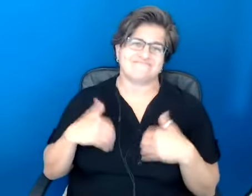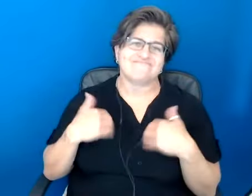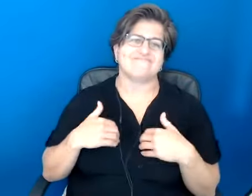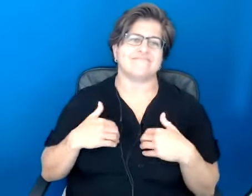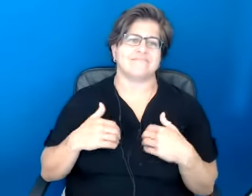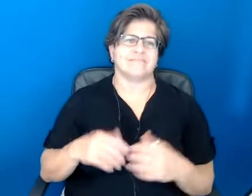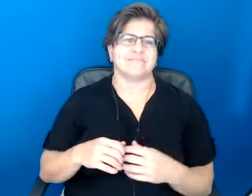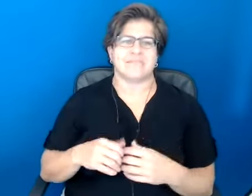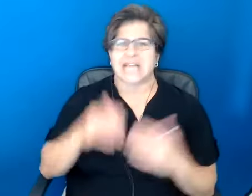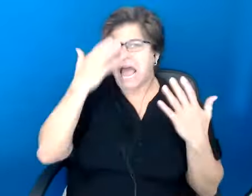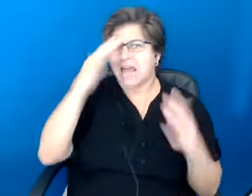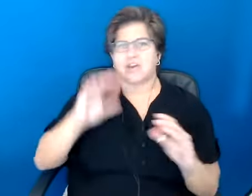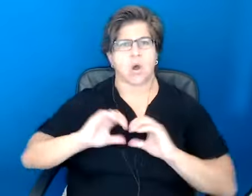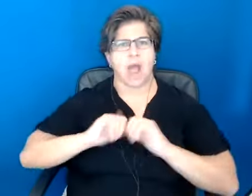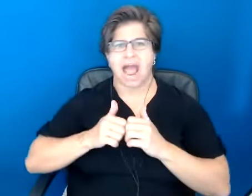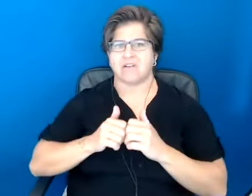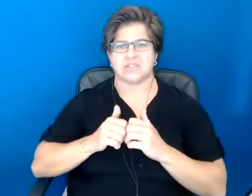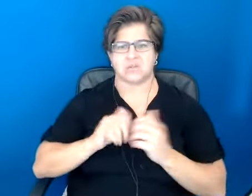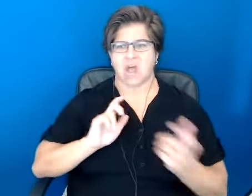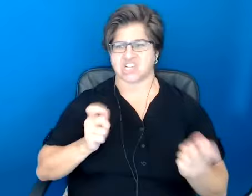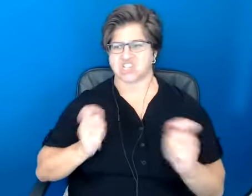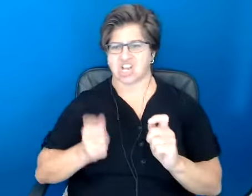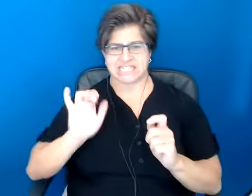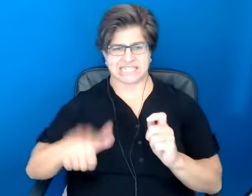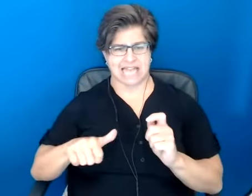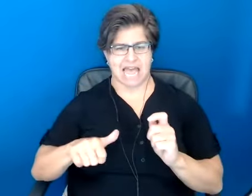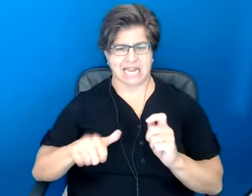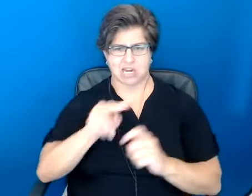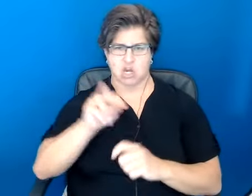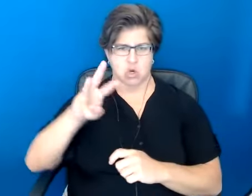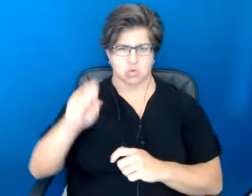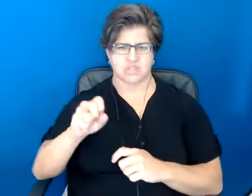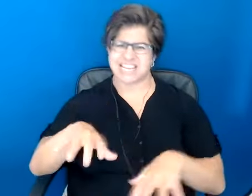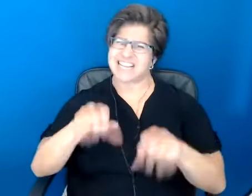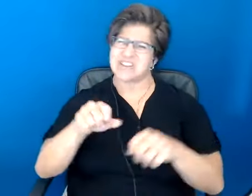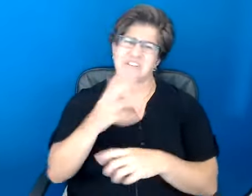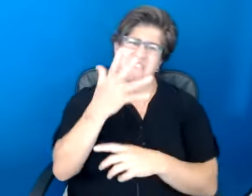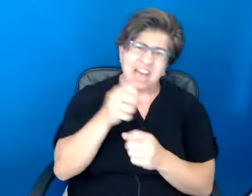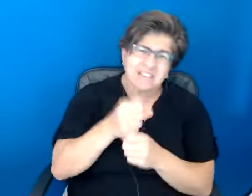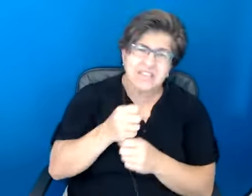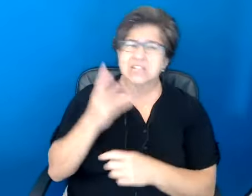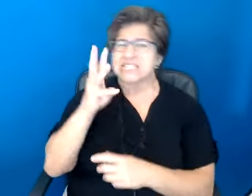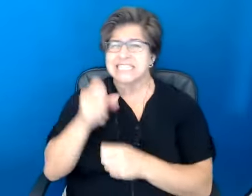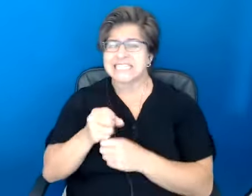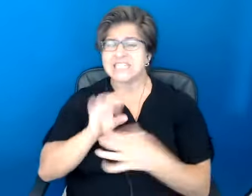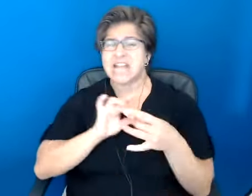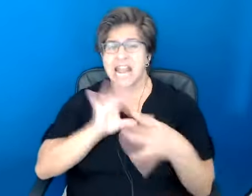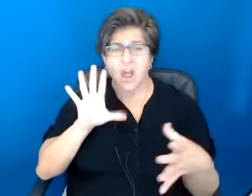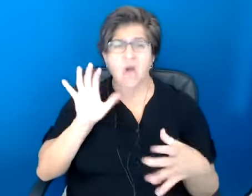And I was 6.5 stone with nerves and everything. But anyway, I took this illness and I couldn't believe it. Again, I had to change to